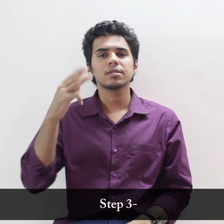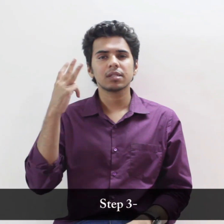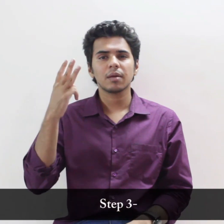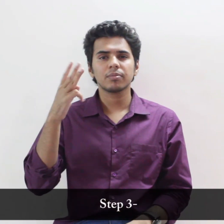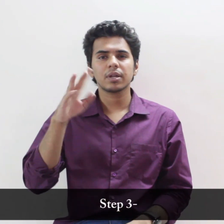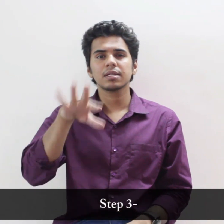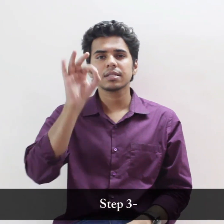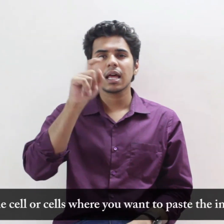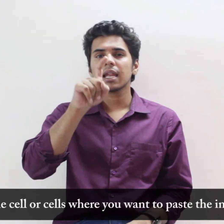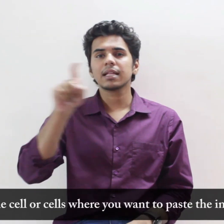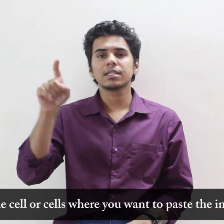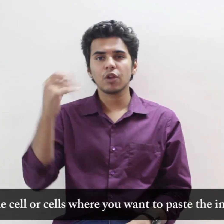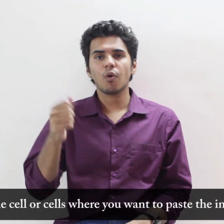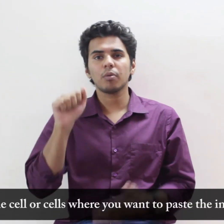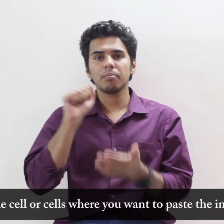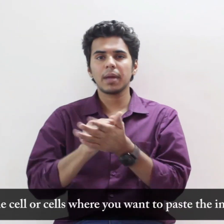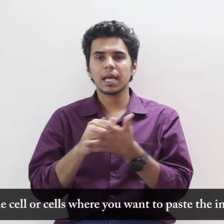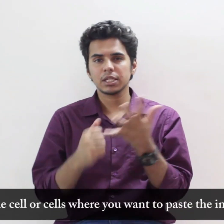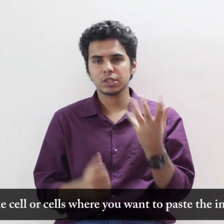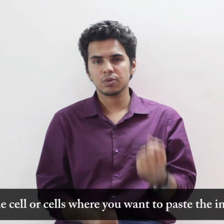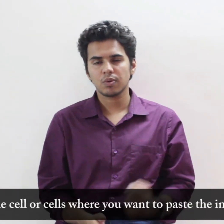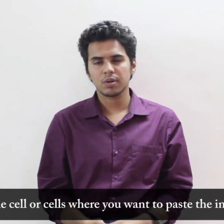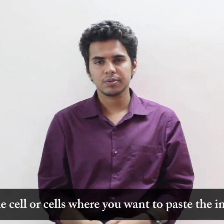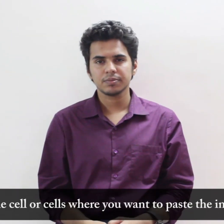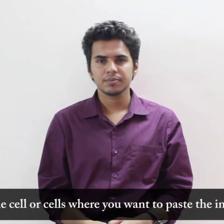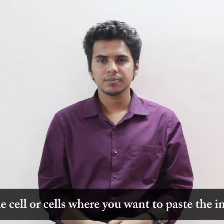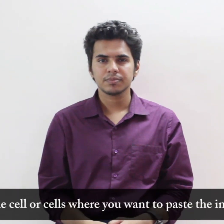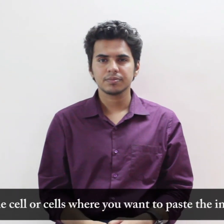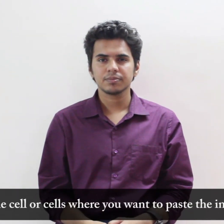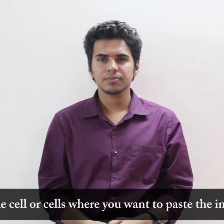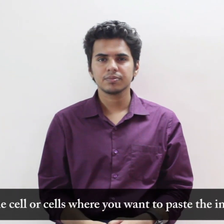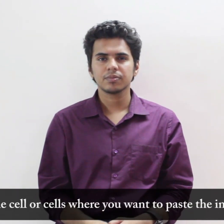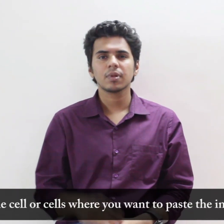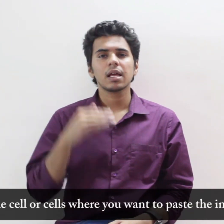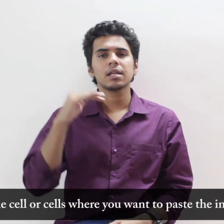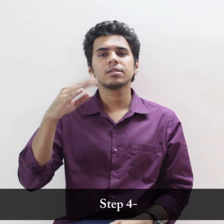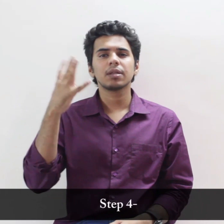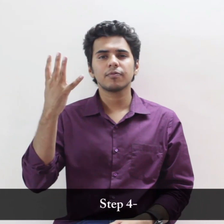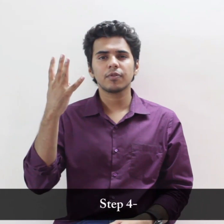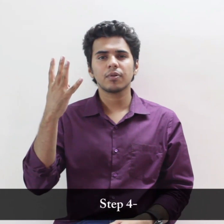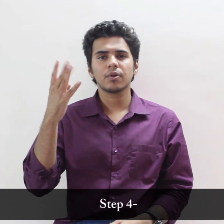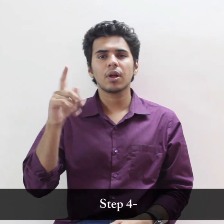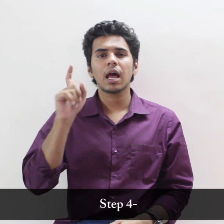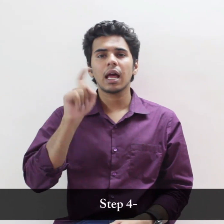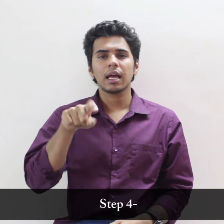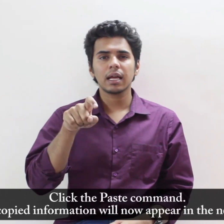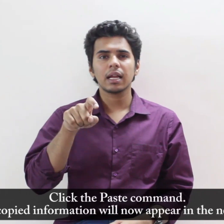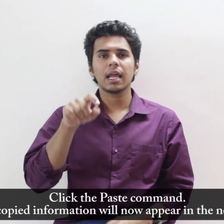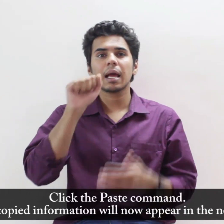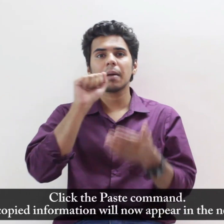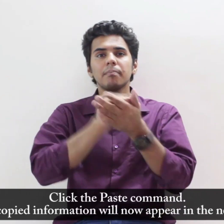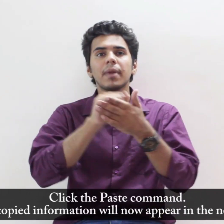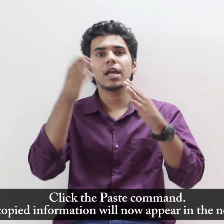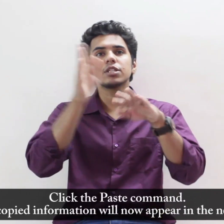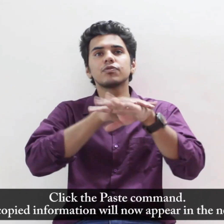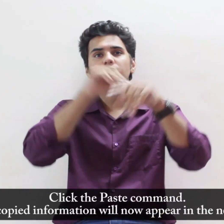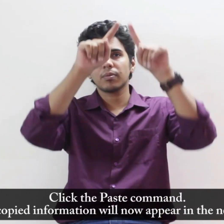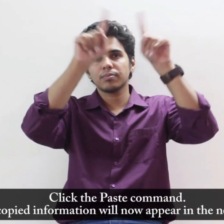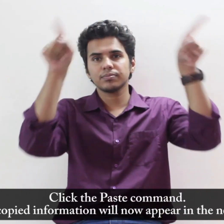Step 3. Select the cell or cells where you want to paste the information. Step 4. Click the paste